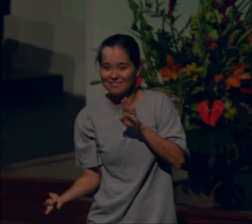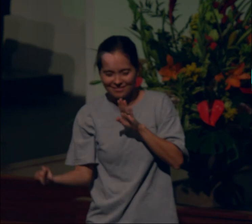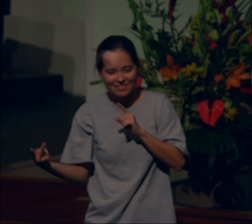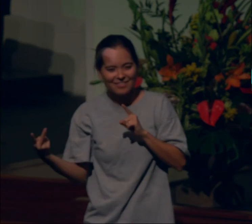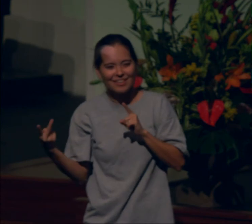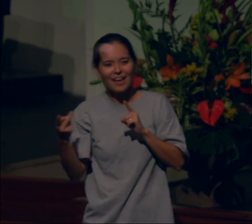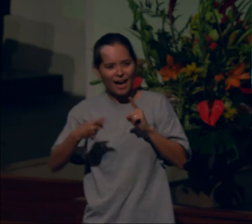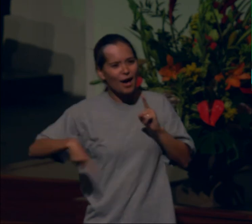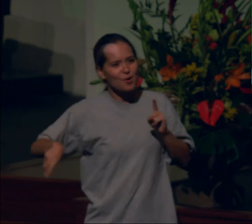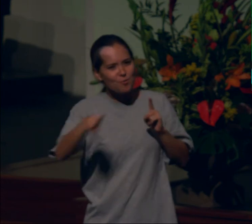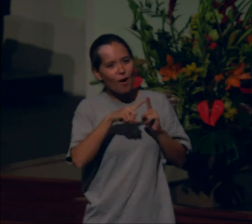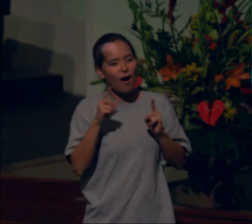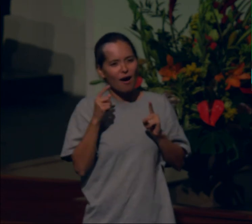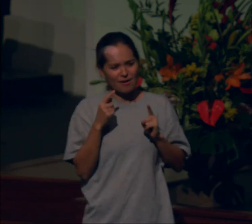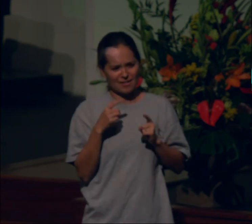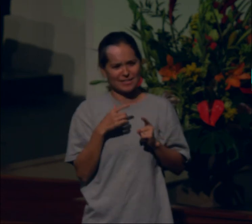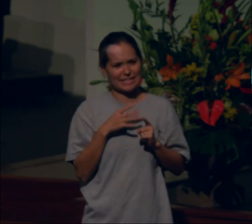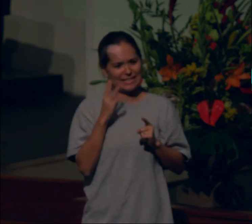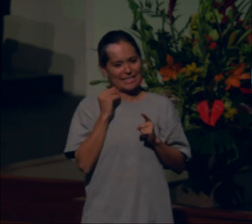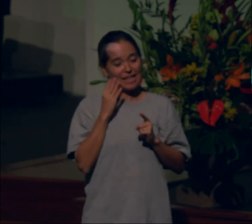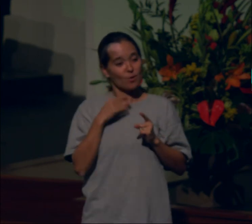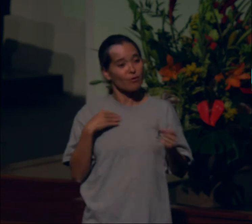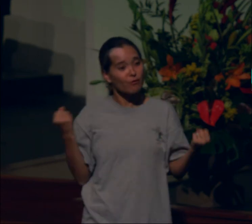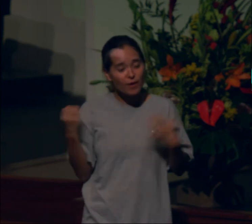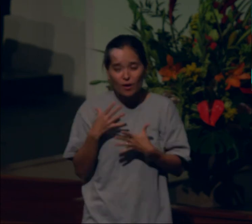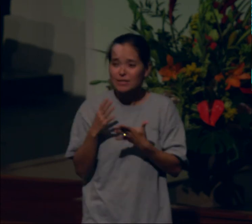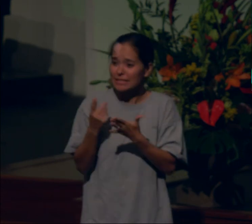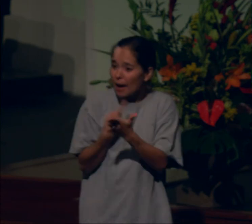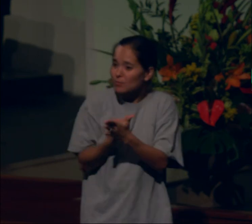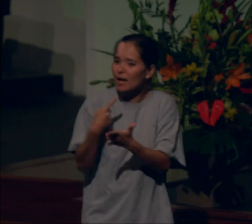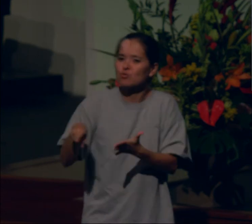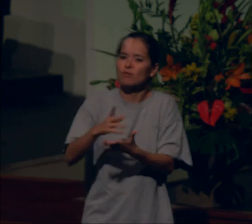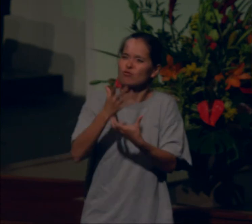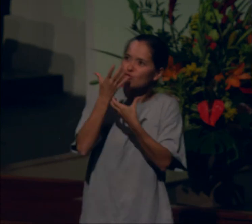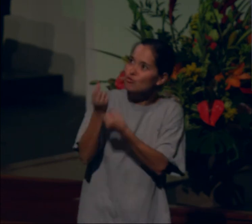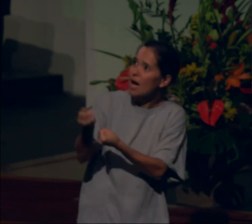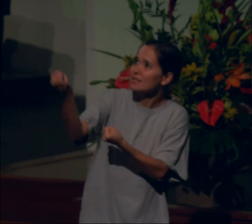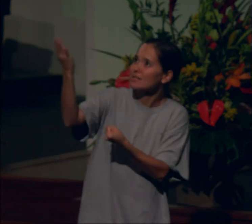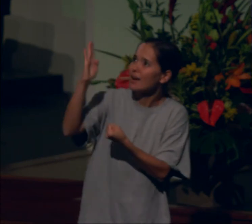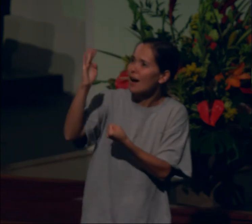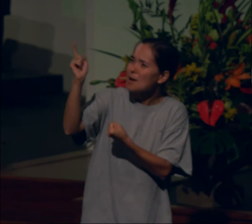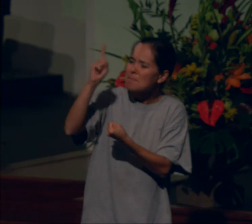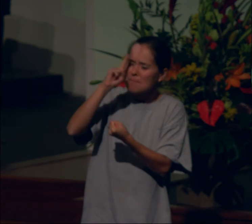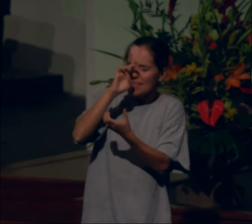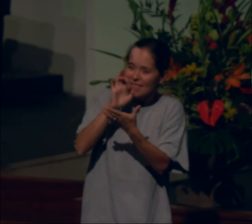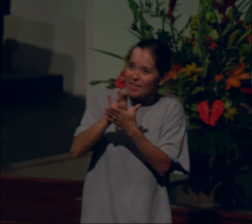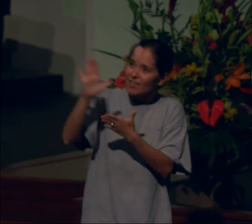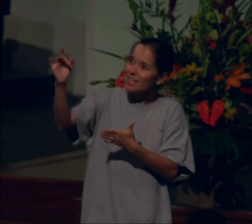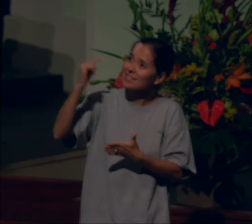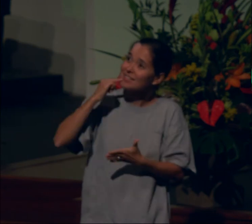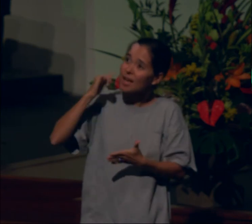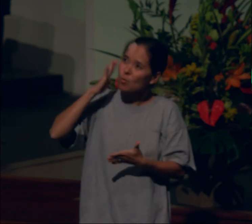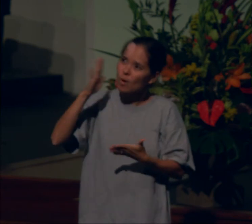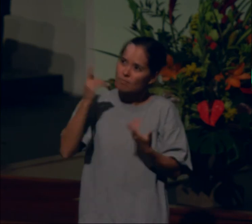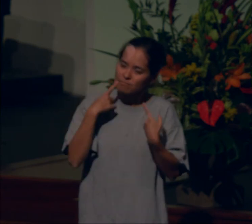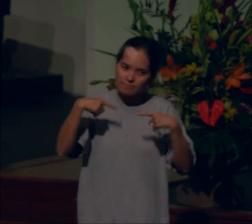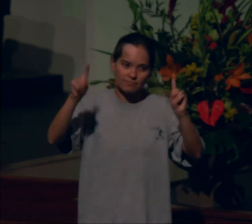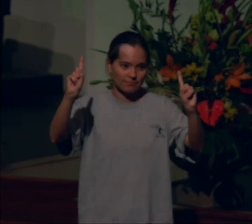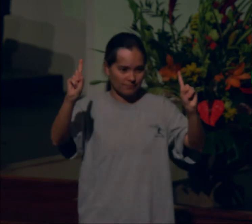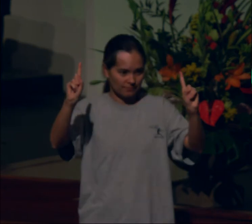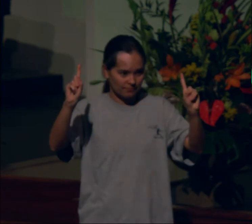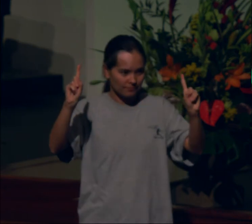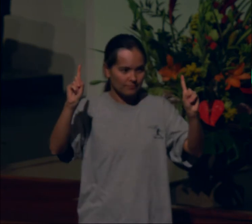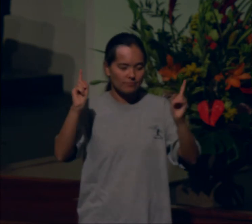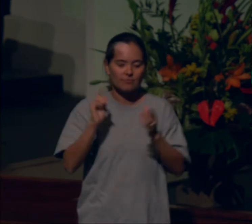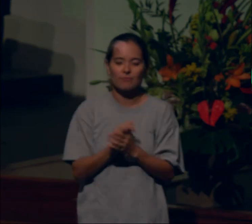You're dealing with fear, and sometimes you have to trust God. You have to believe Him that what He said will come to pass.